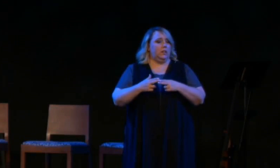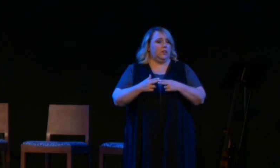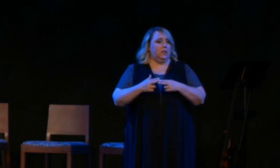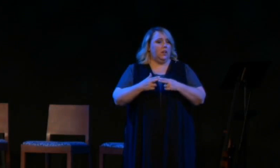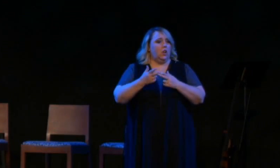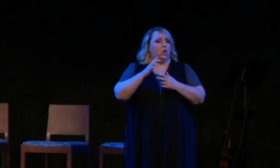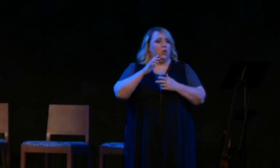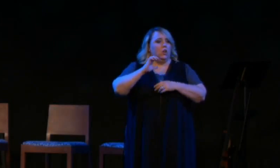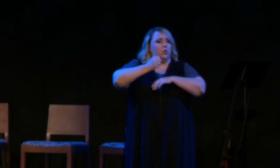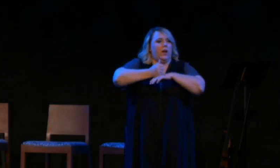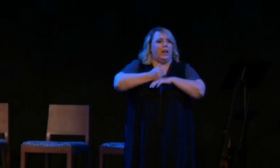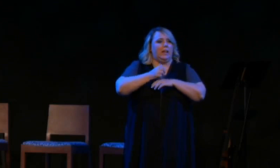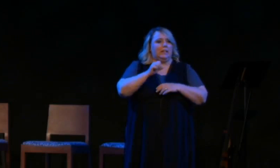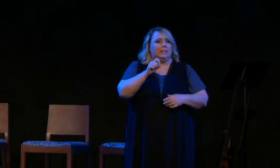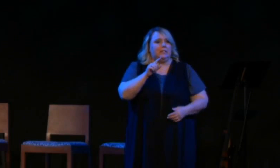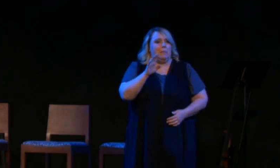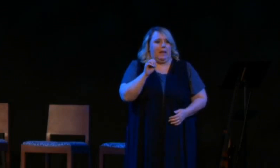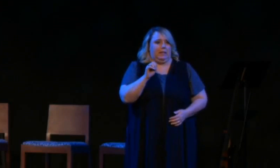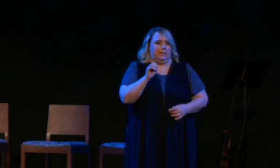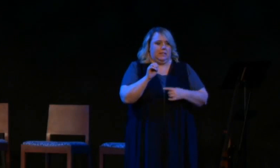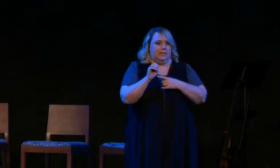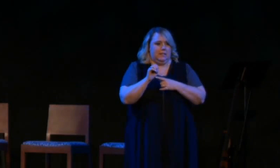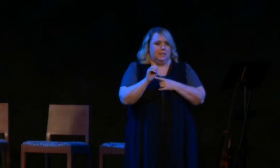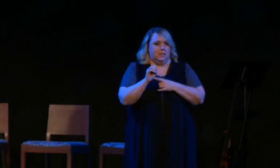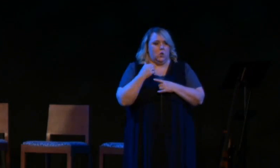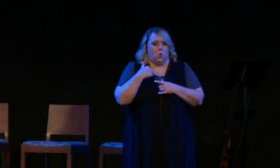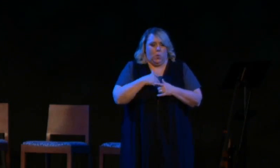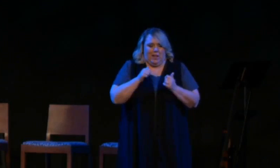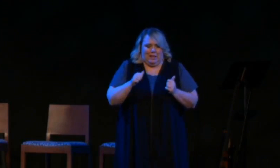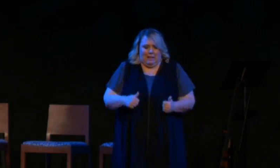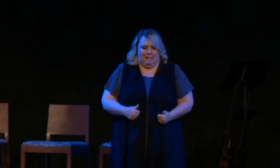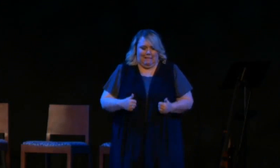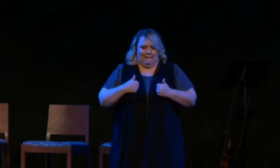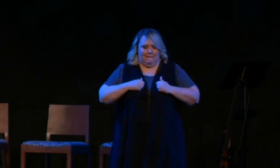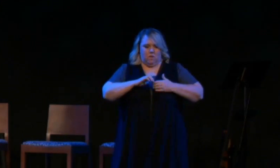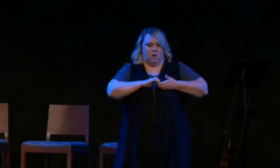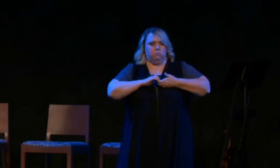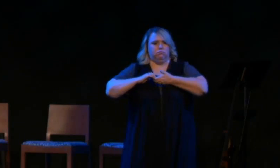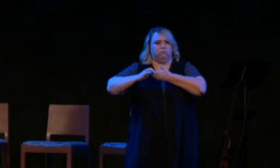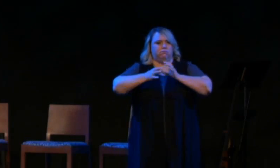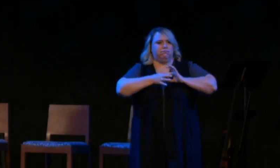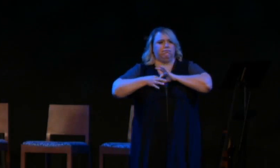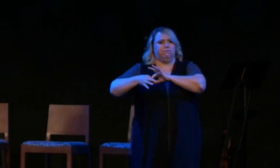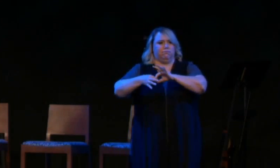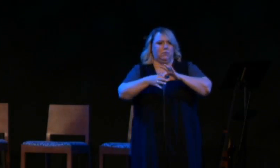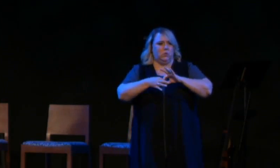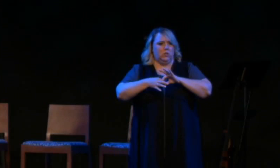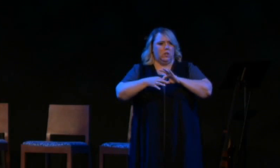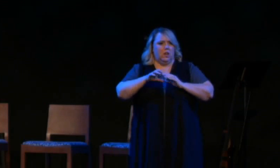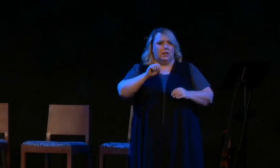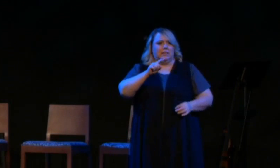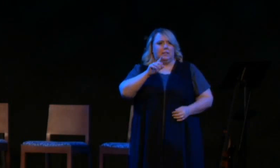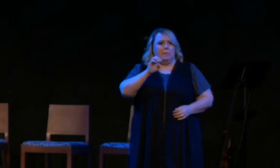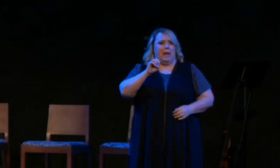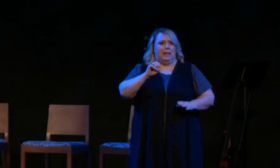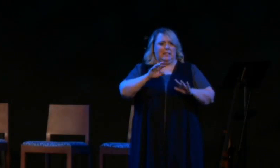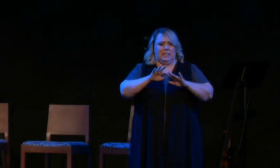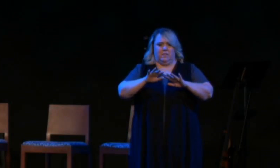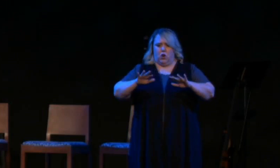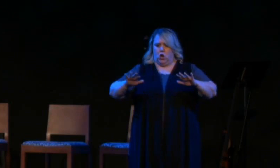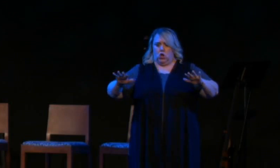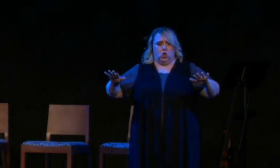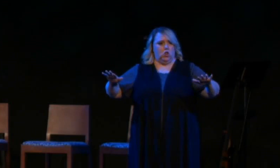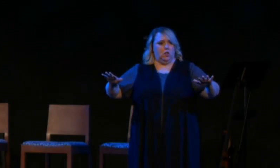about creating space so that we can live together more harmoniously. And it turns out space is this vertical dimension, and in one